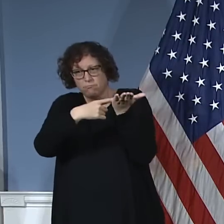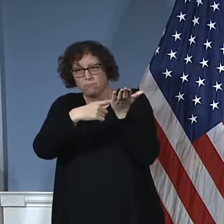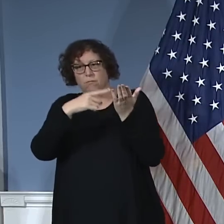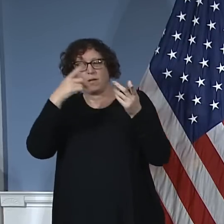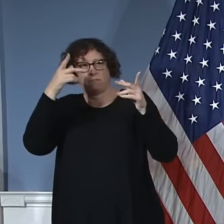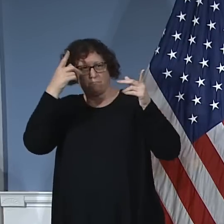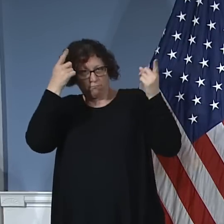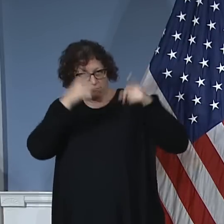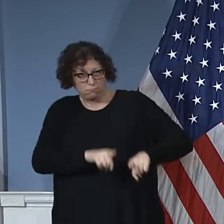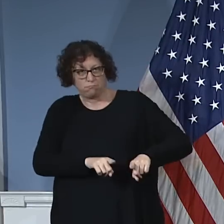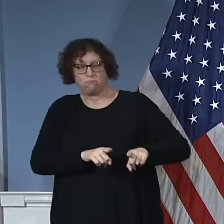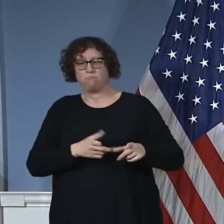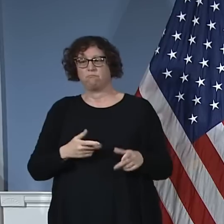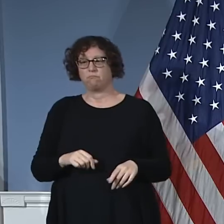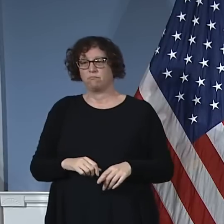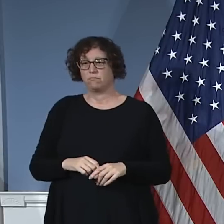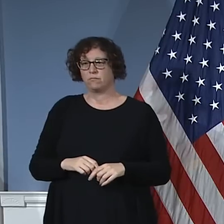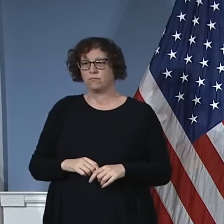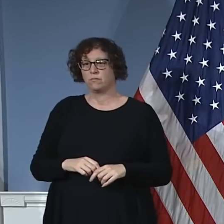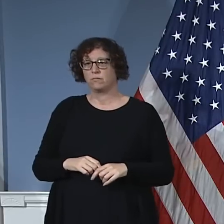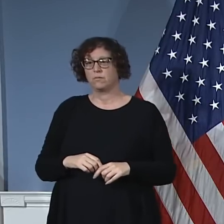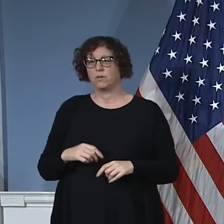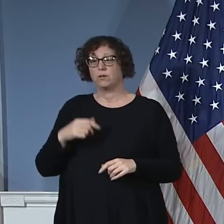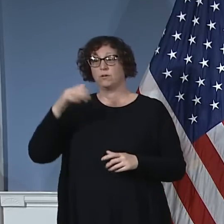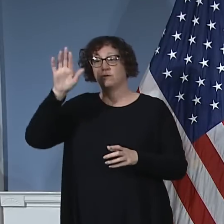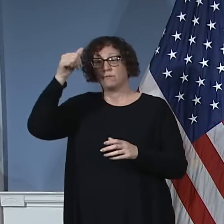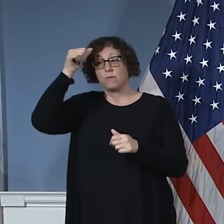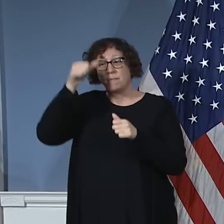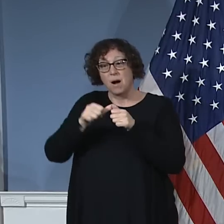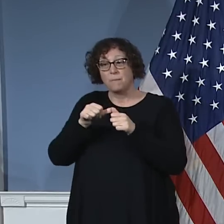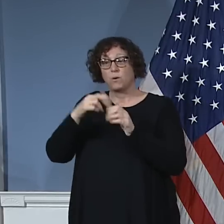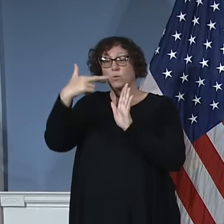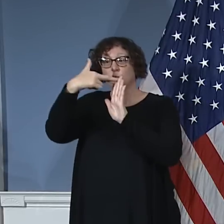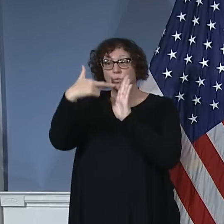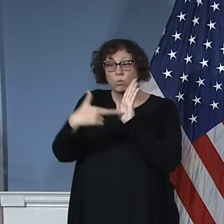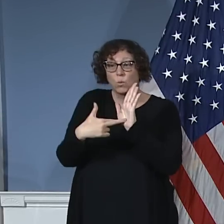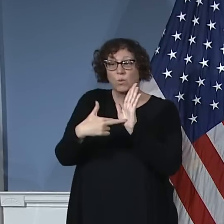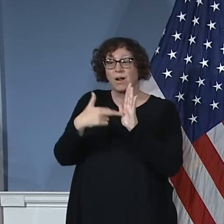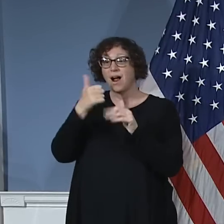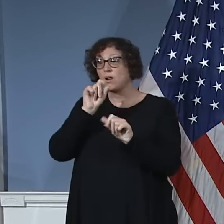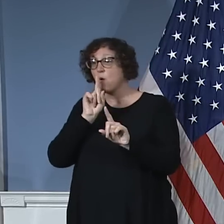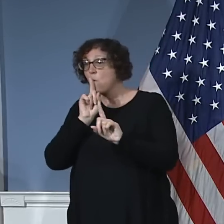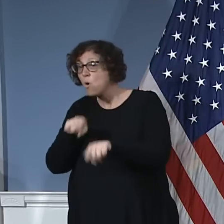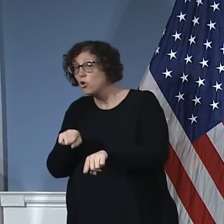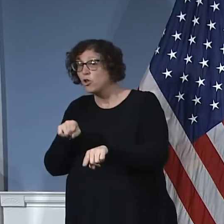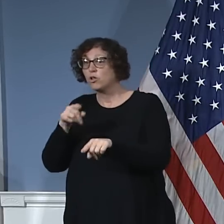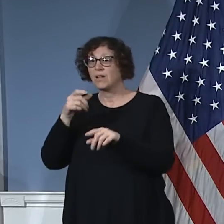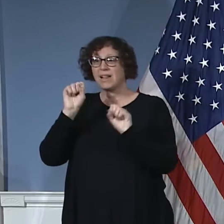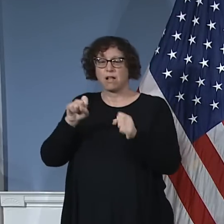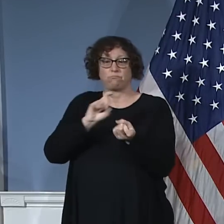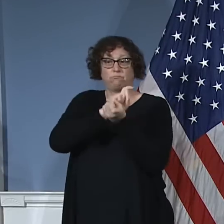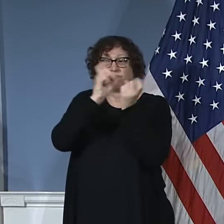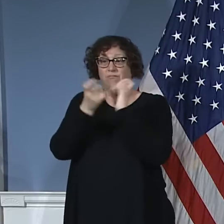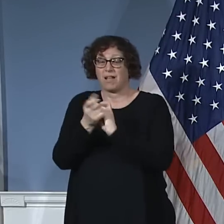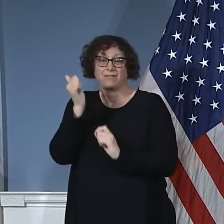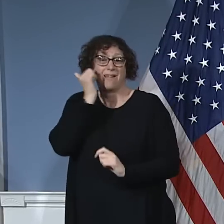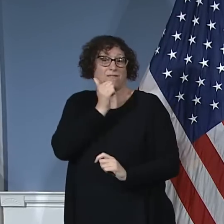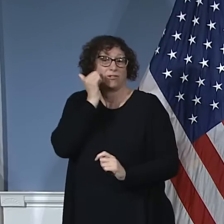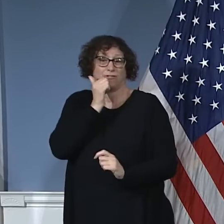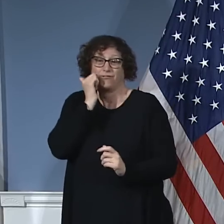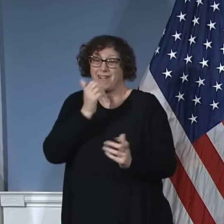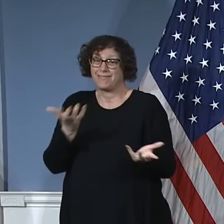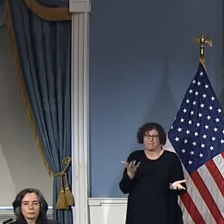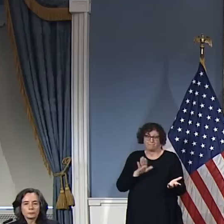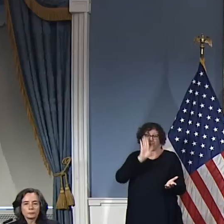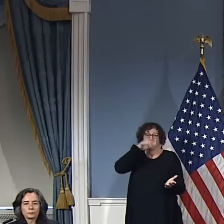any approach, could change by the week, by the day, depending on changing conditions. Next, we have Shant